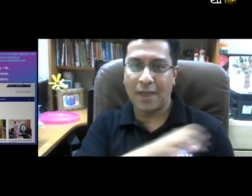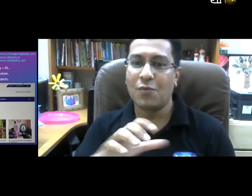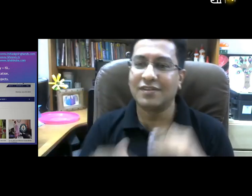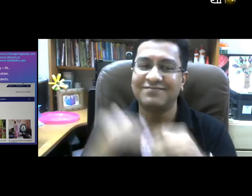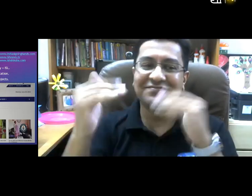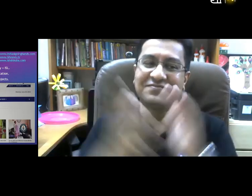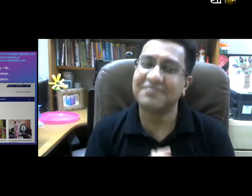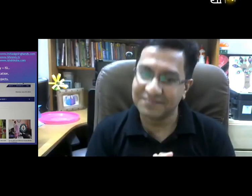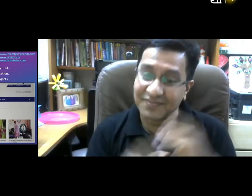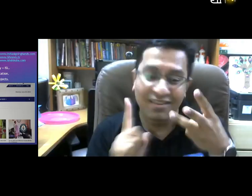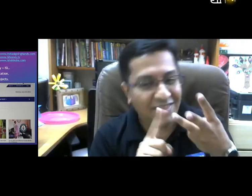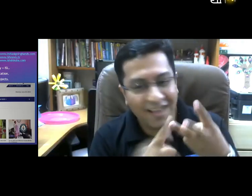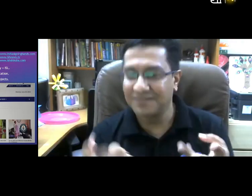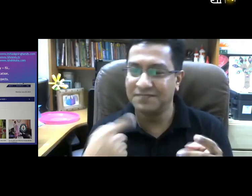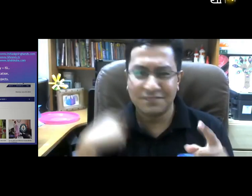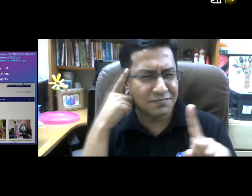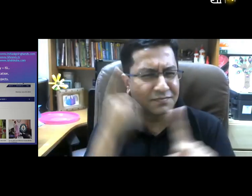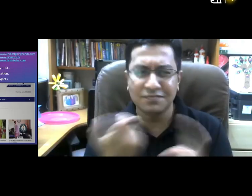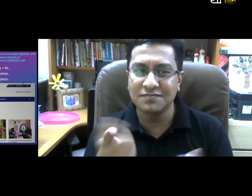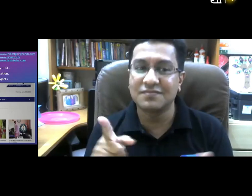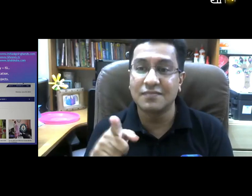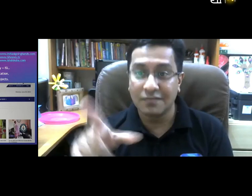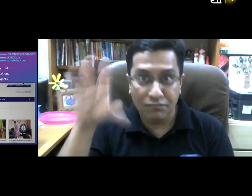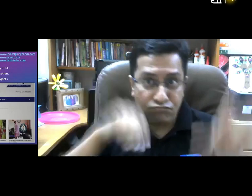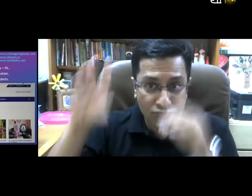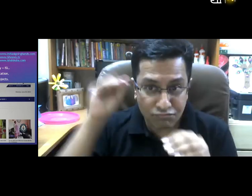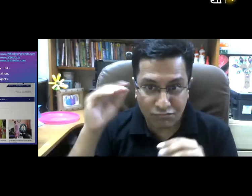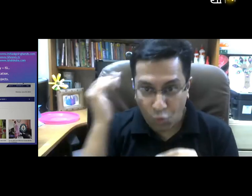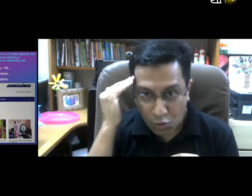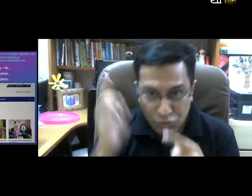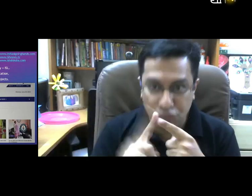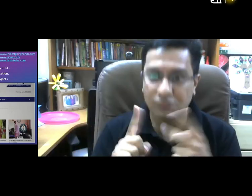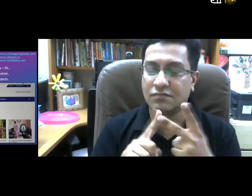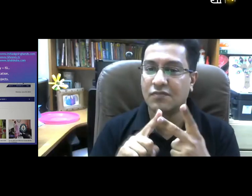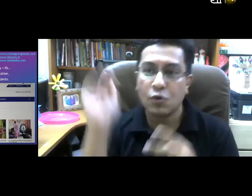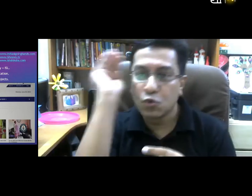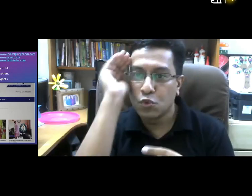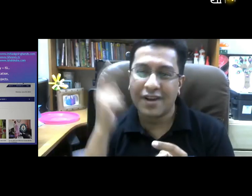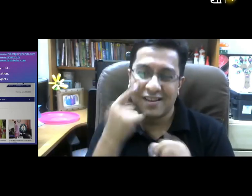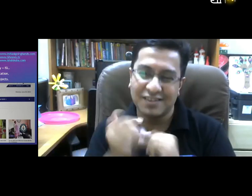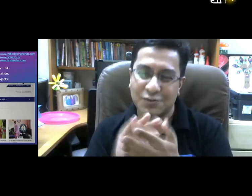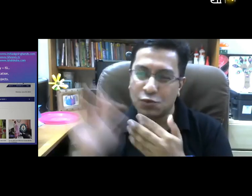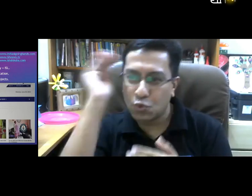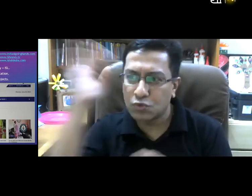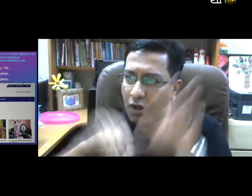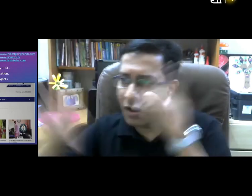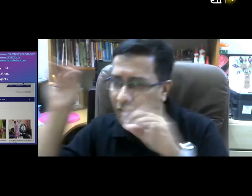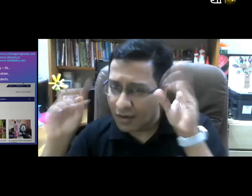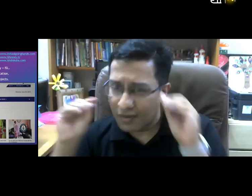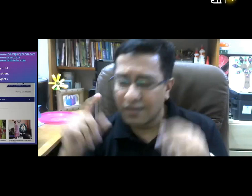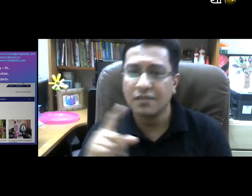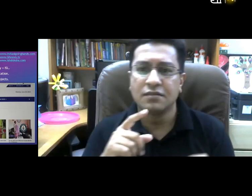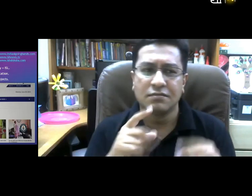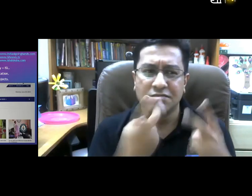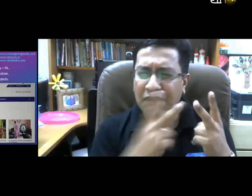knowledge skills and the education skills for the deaf and empower them. Thirdly, we also aim, for news. ISH